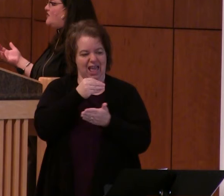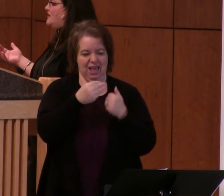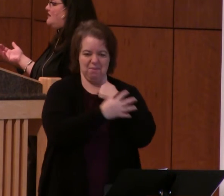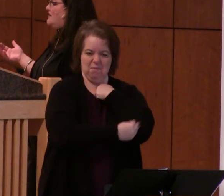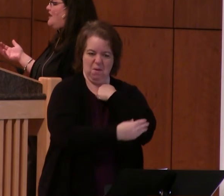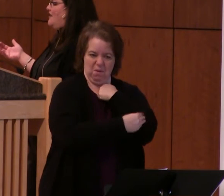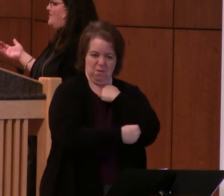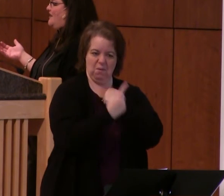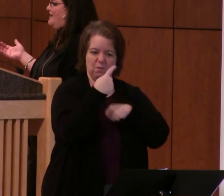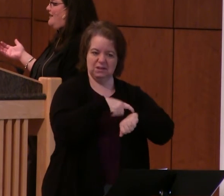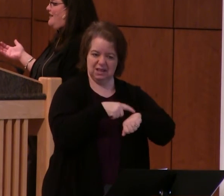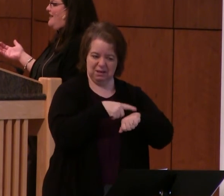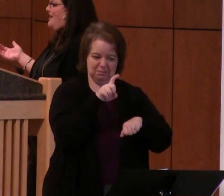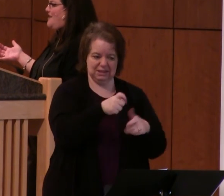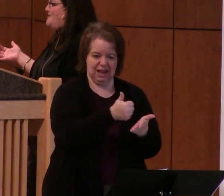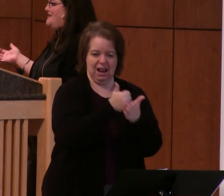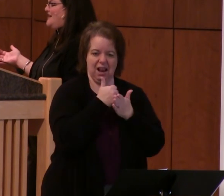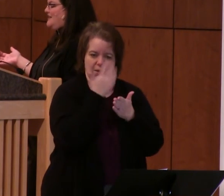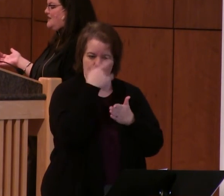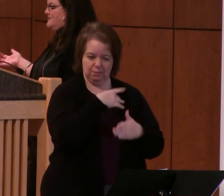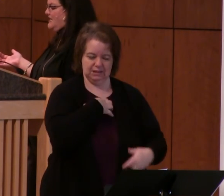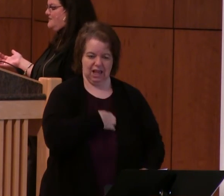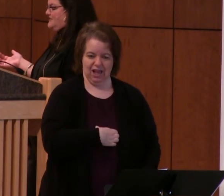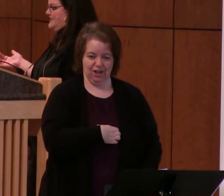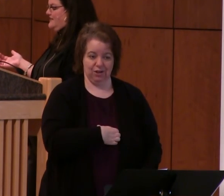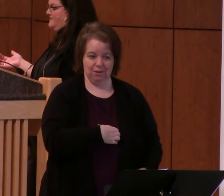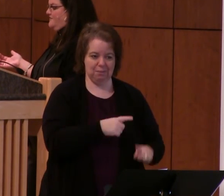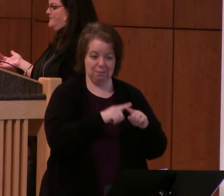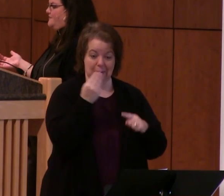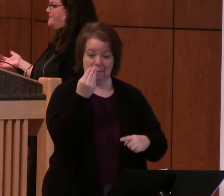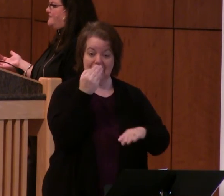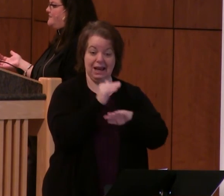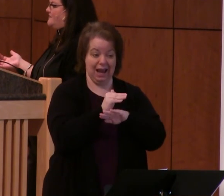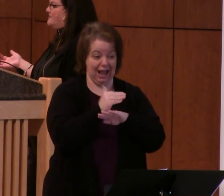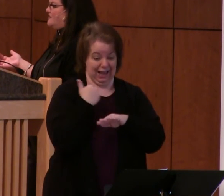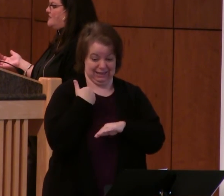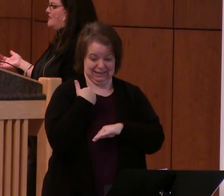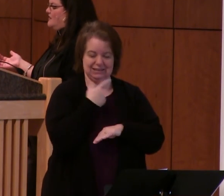he was hungry, but on Monday night, he was able to give.